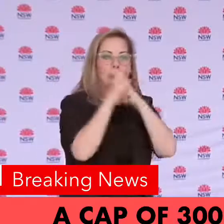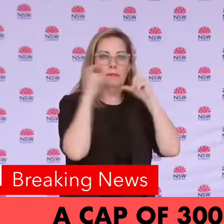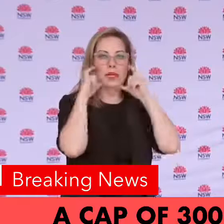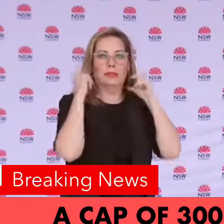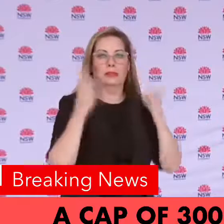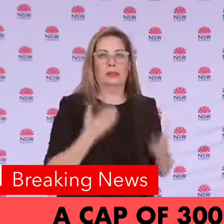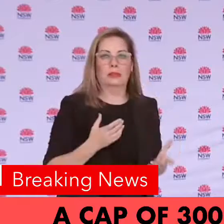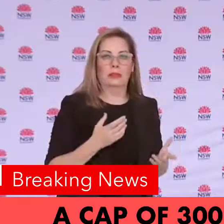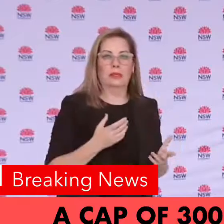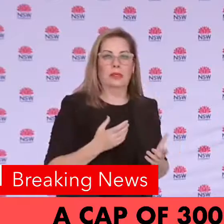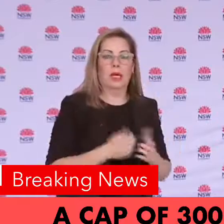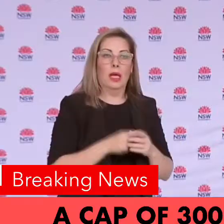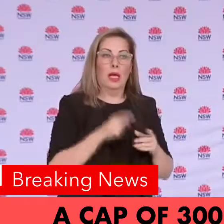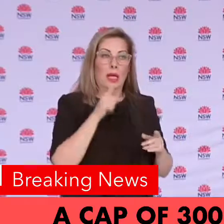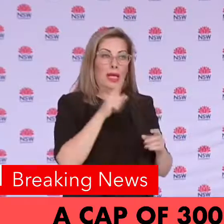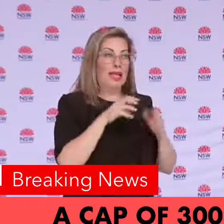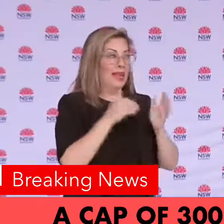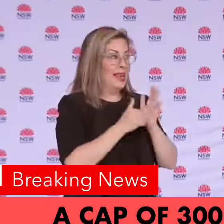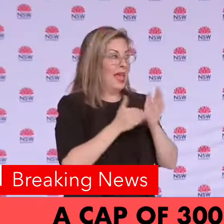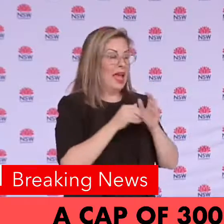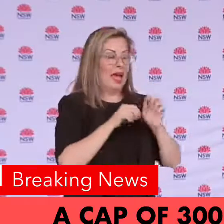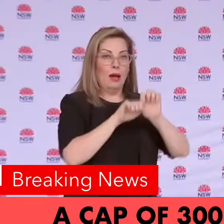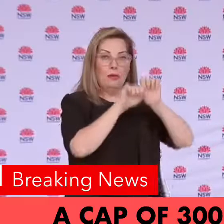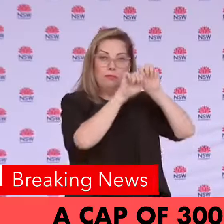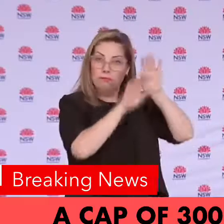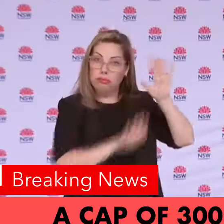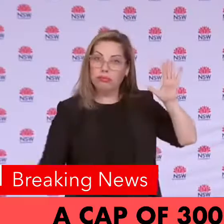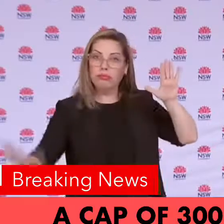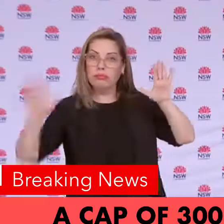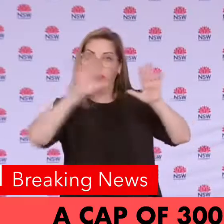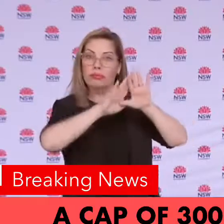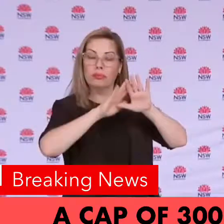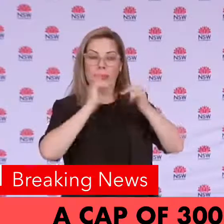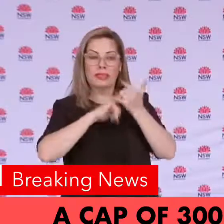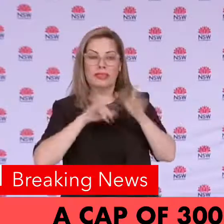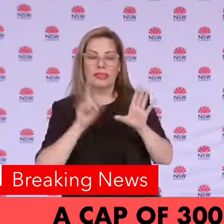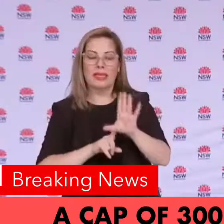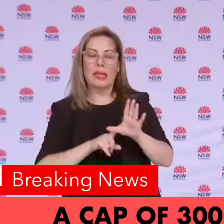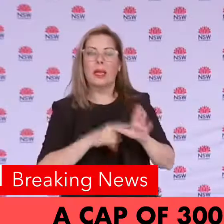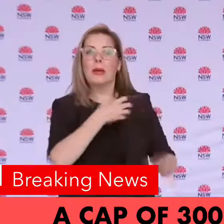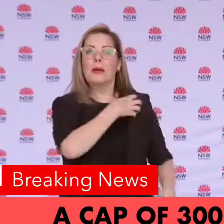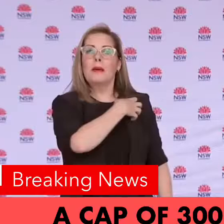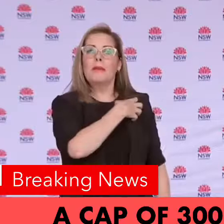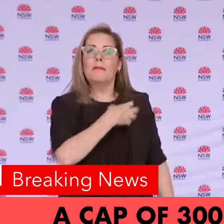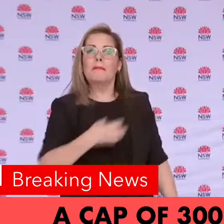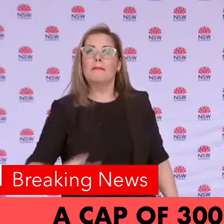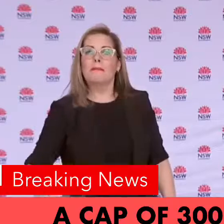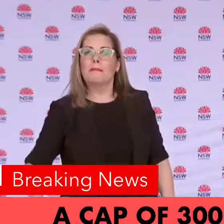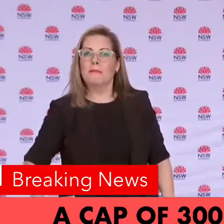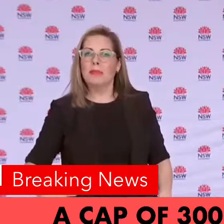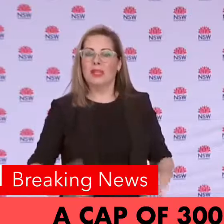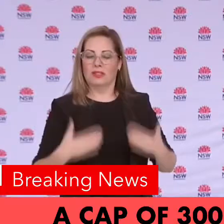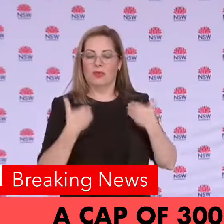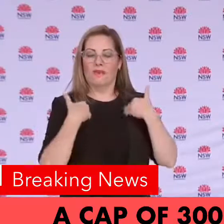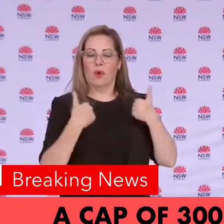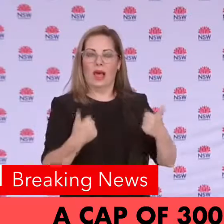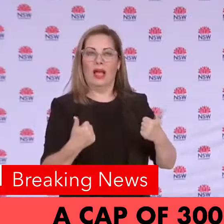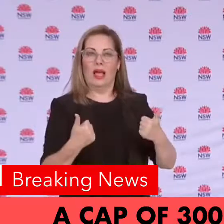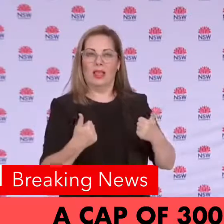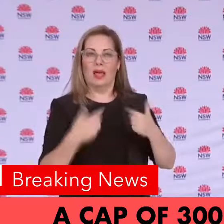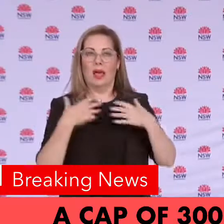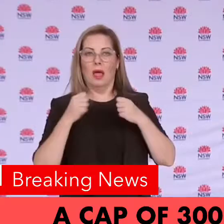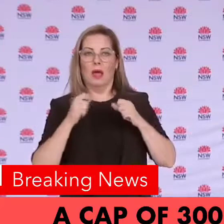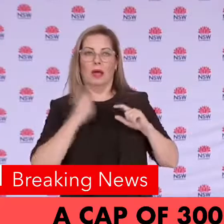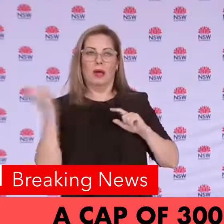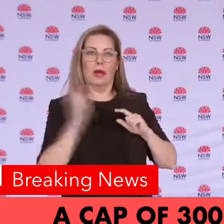extends to people in the Greater Sydney region. Now, yesterday, Brad has and Chris made a point of wearing masks for the media